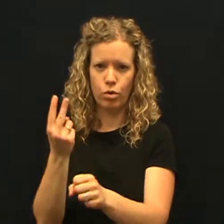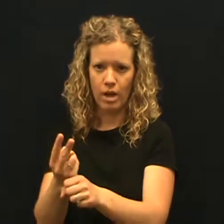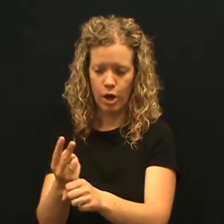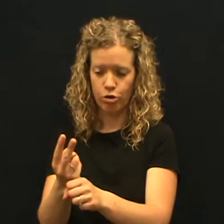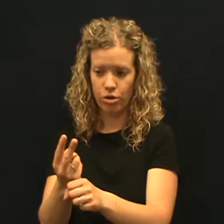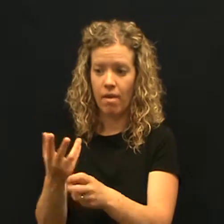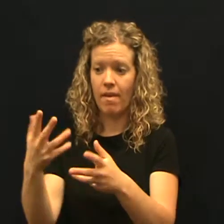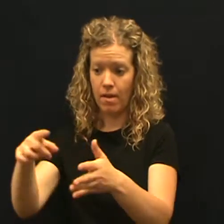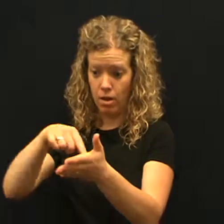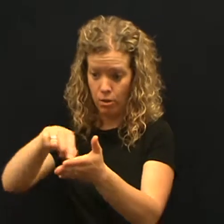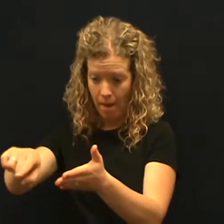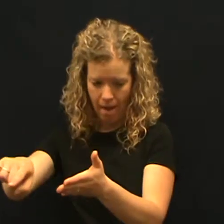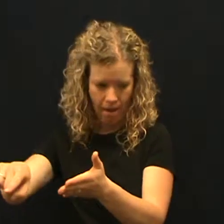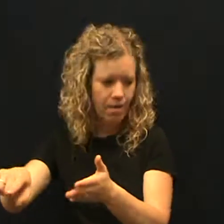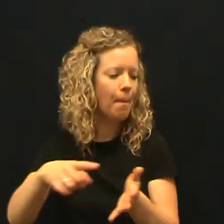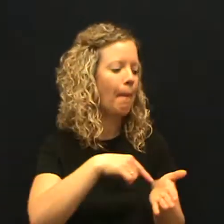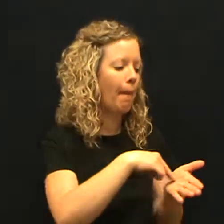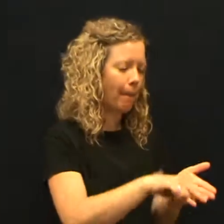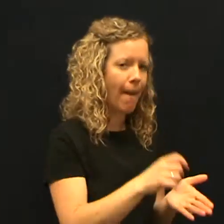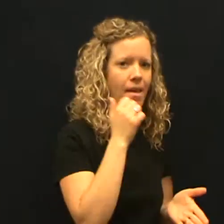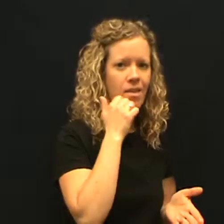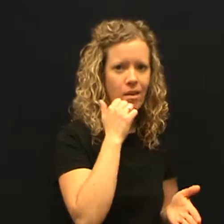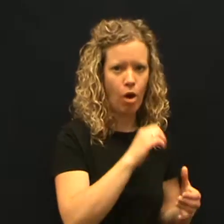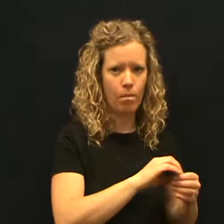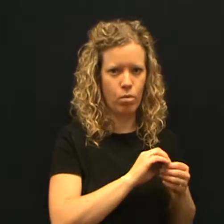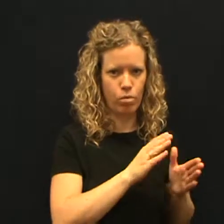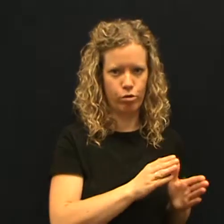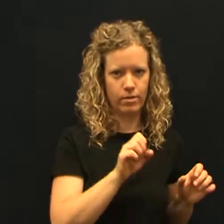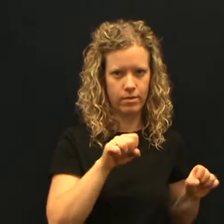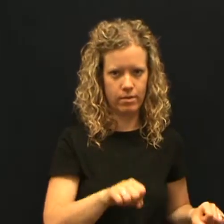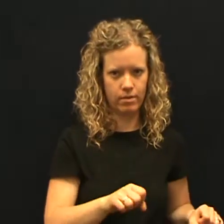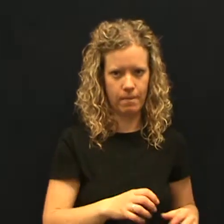the common shareholders. Now we'll take a look at how that gets split up.